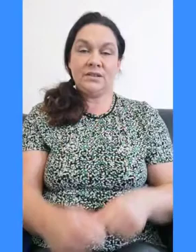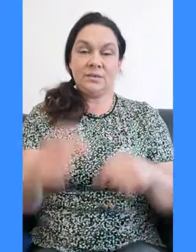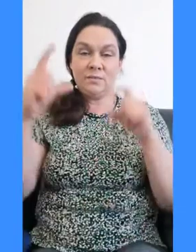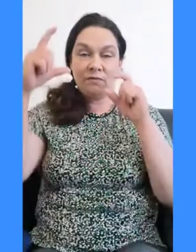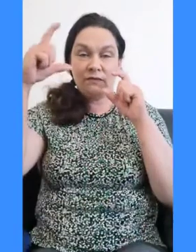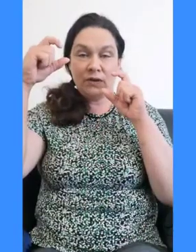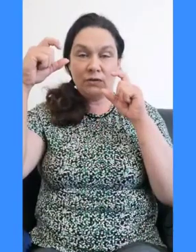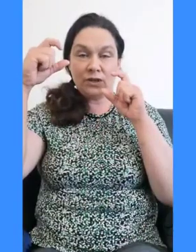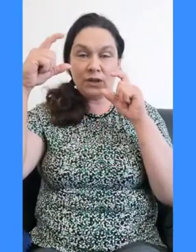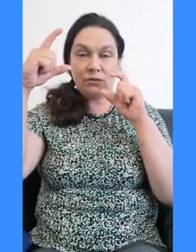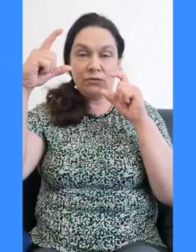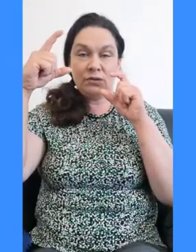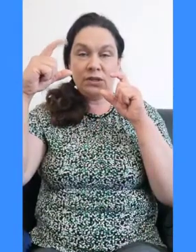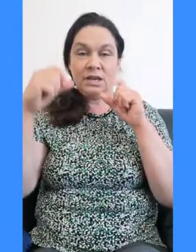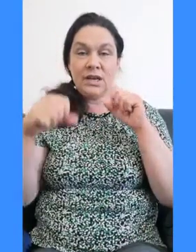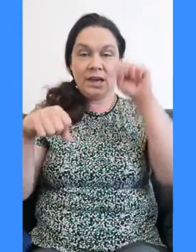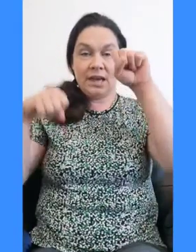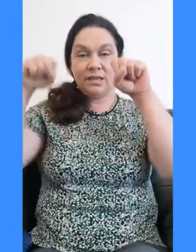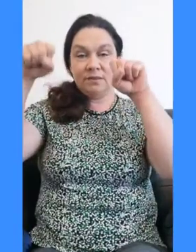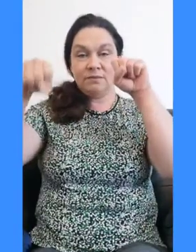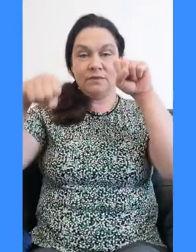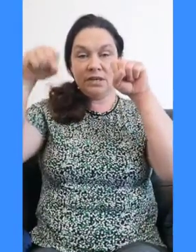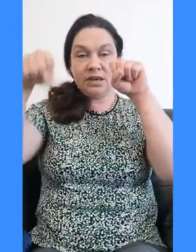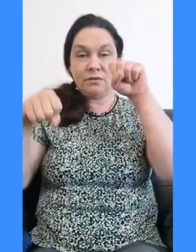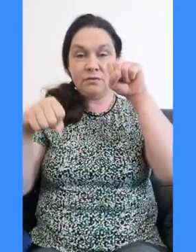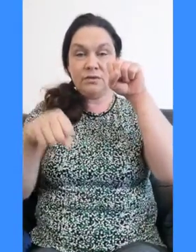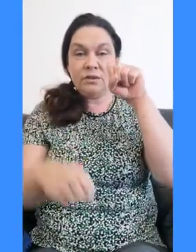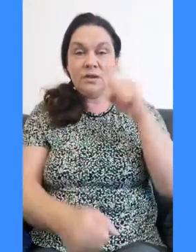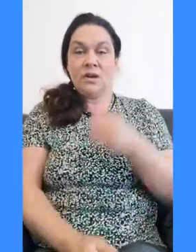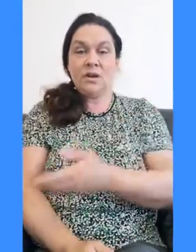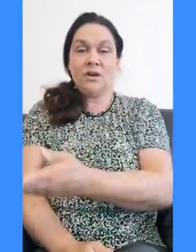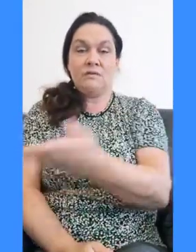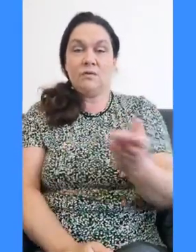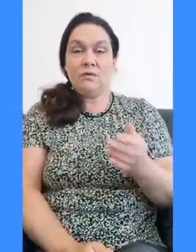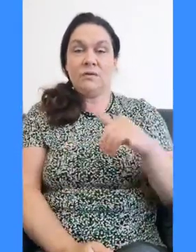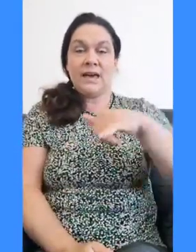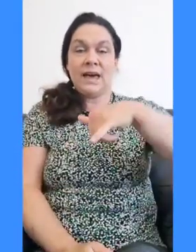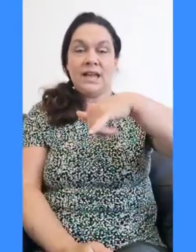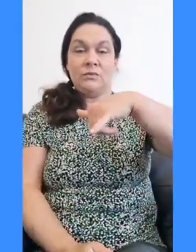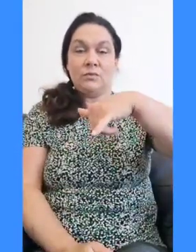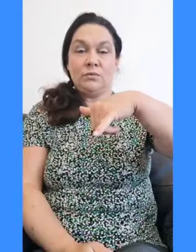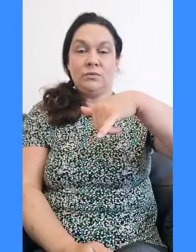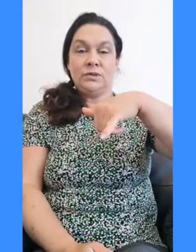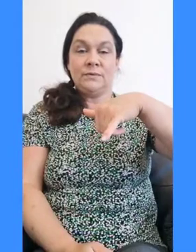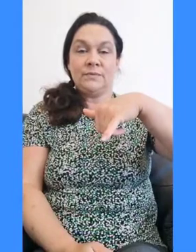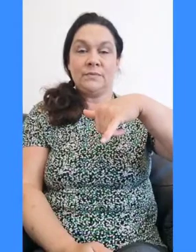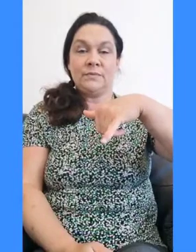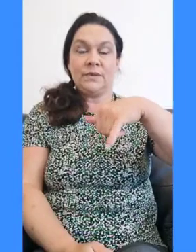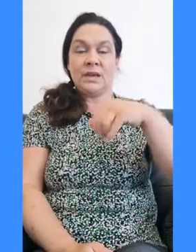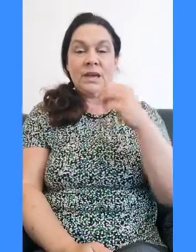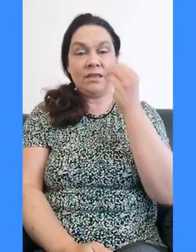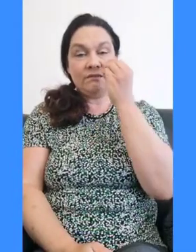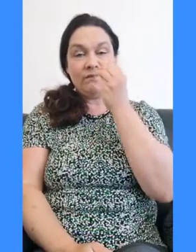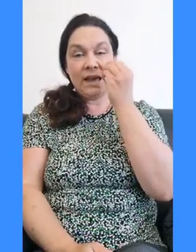some photos and some videos of all the animals and